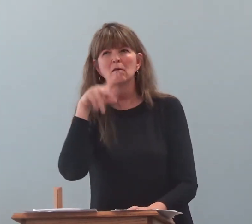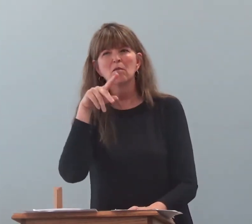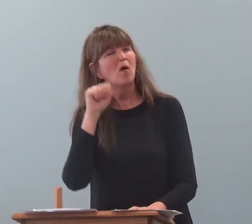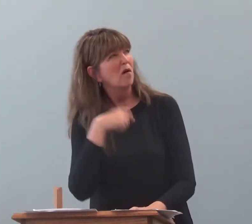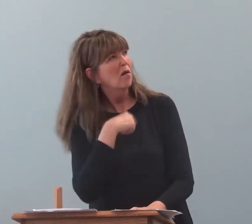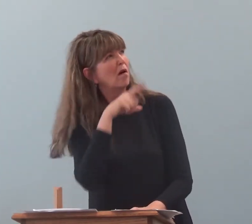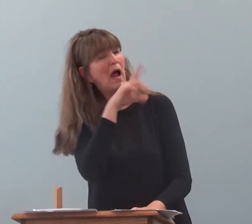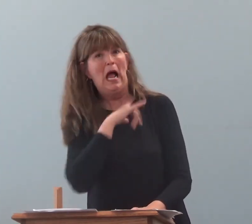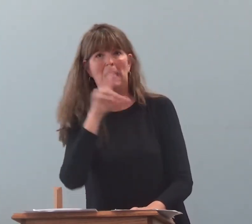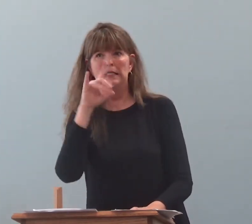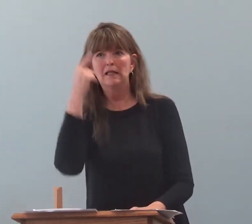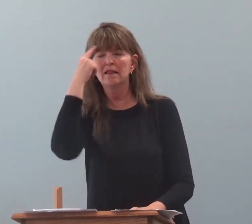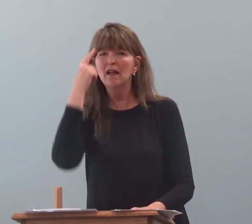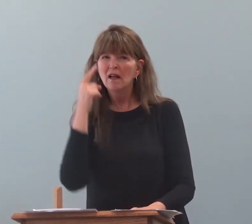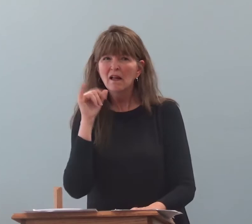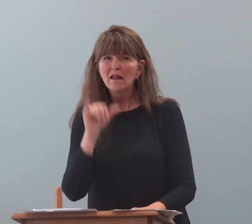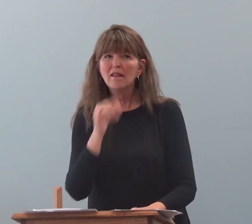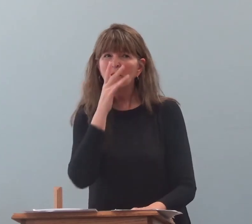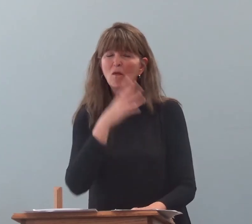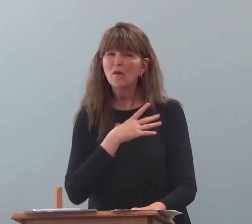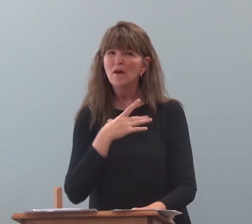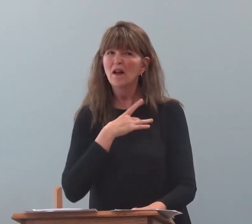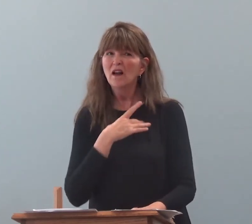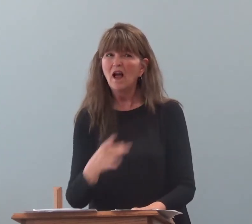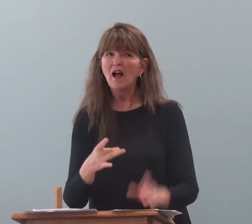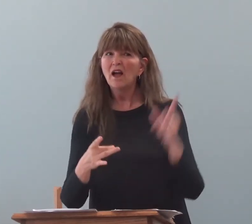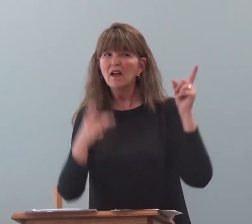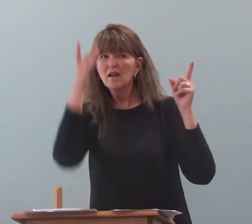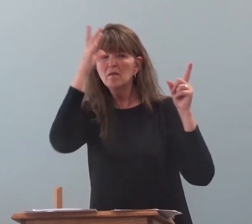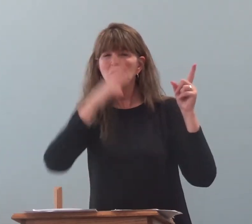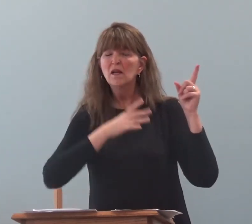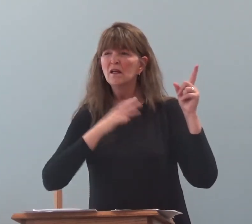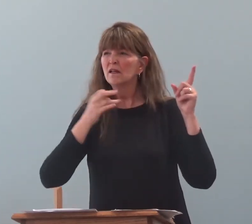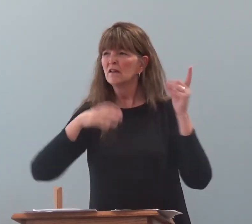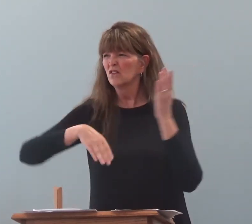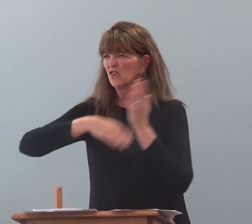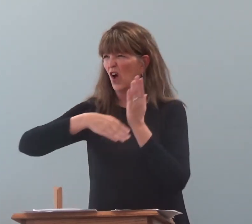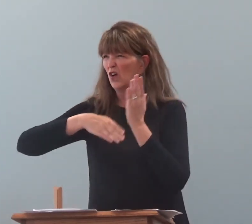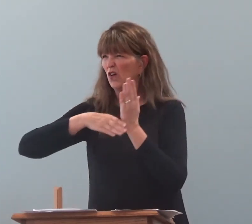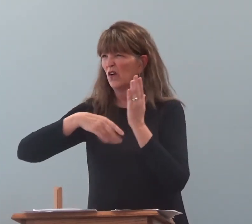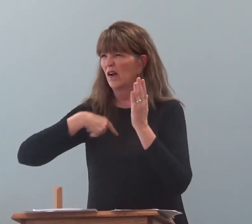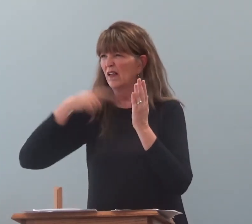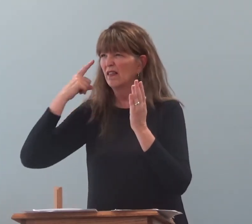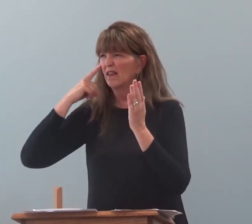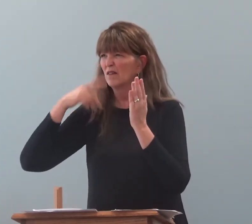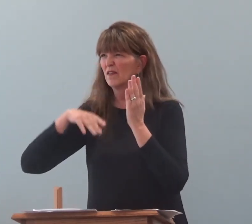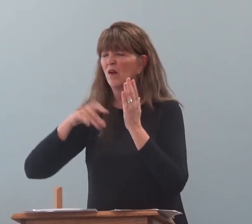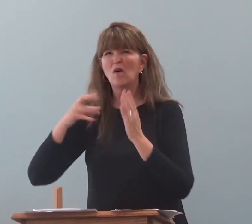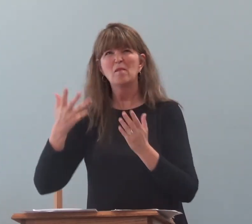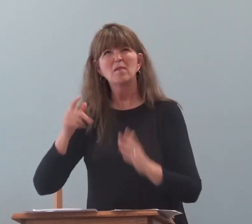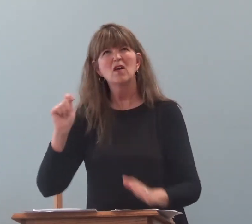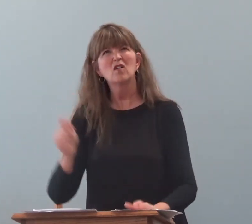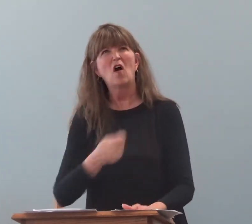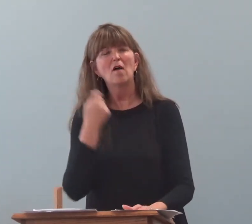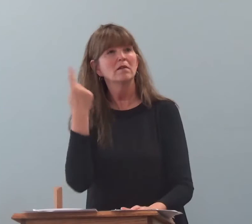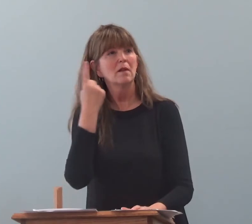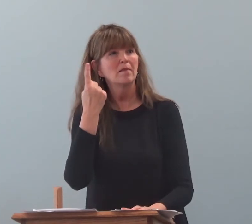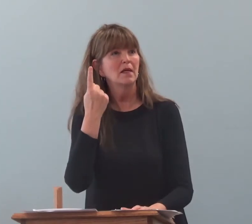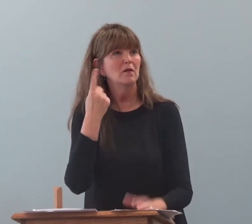me. But then I saw that, oh, they're looking at the game up there. I thought, oh, this woman likes men's soccer, I guess. Or maybe it was